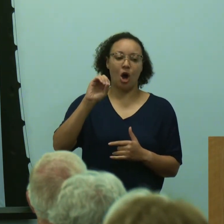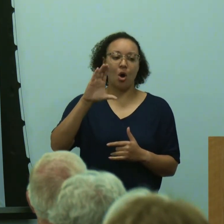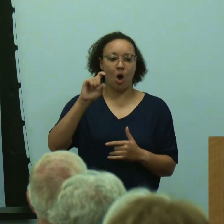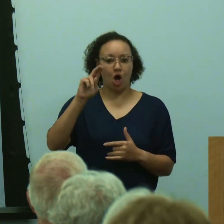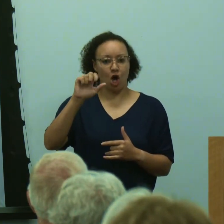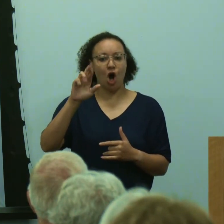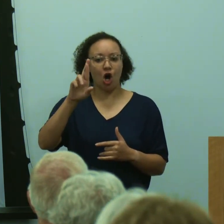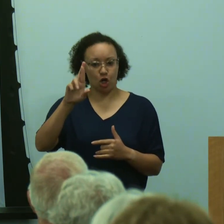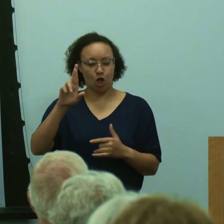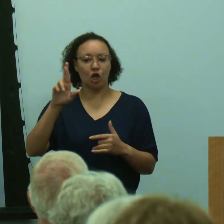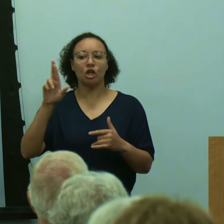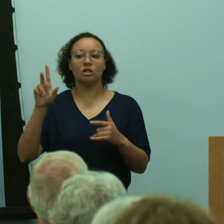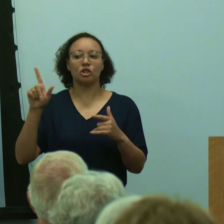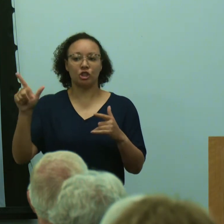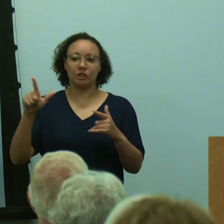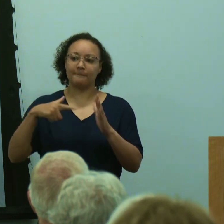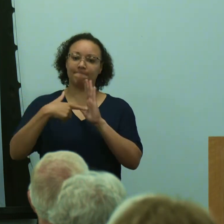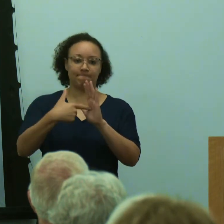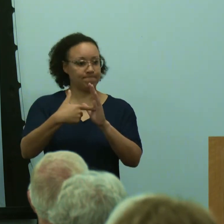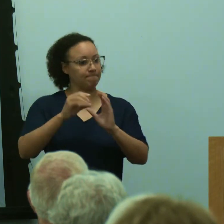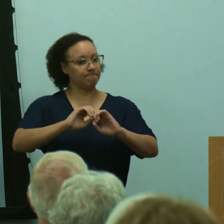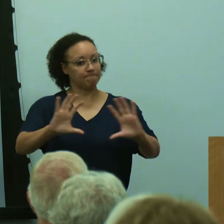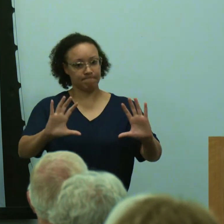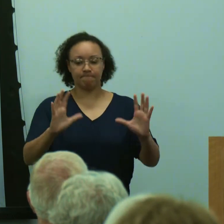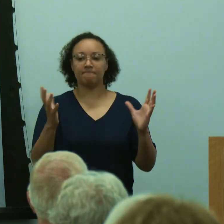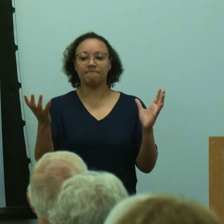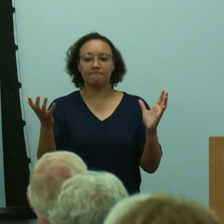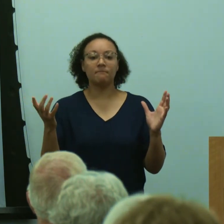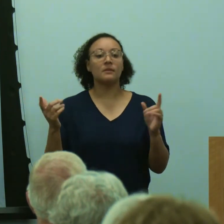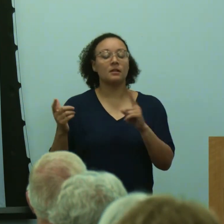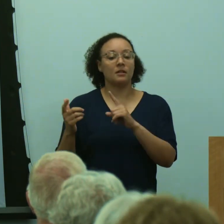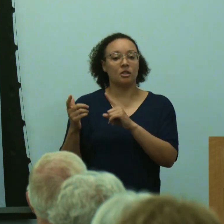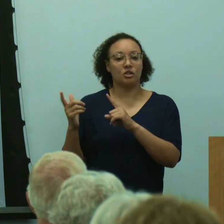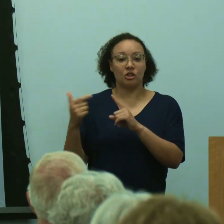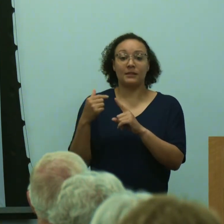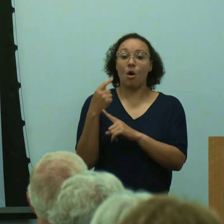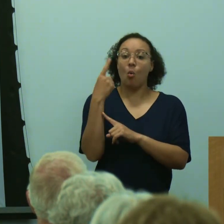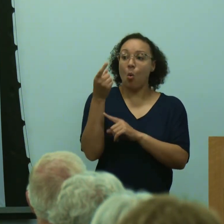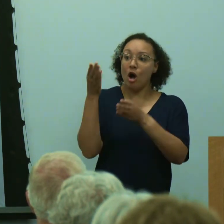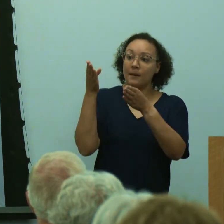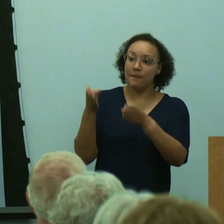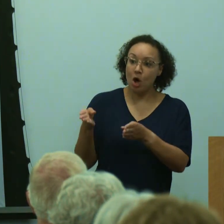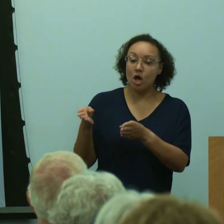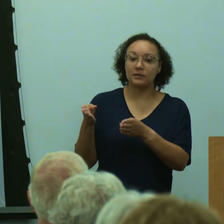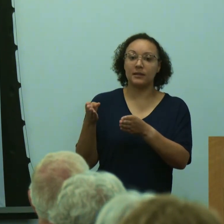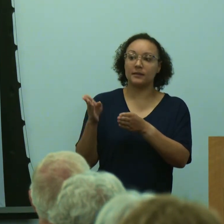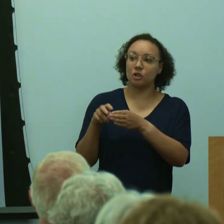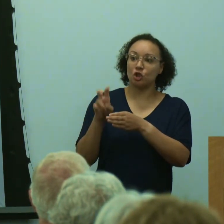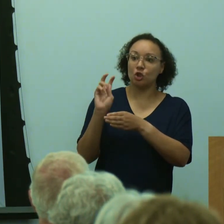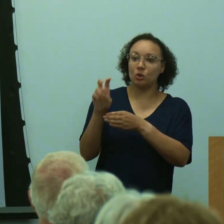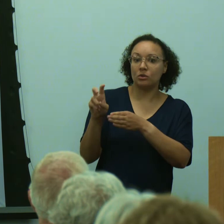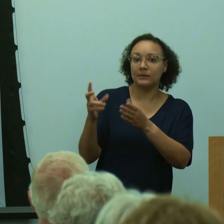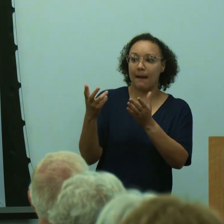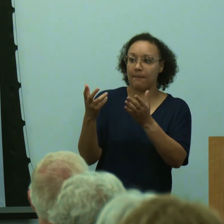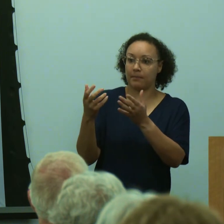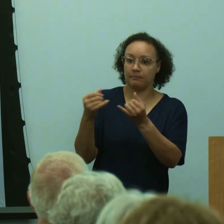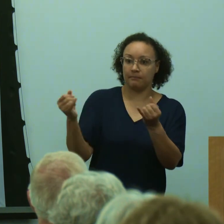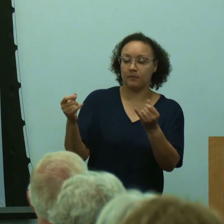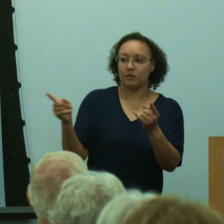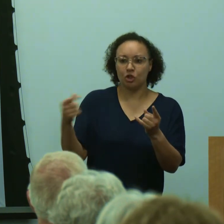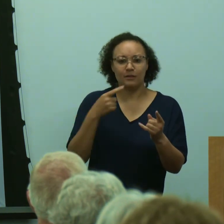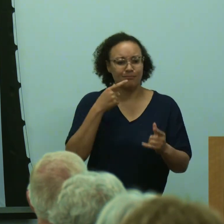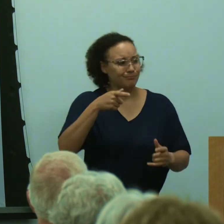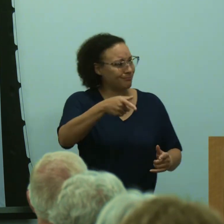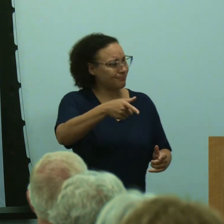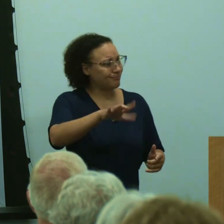to highlight that it can happen. It takes one person to step outside of those party lines to recognize that there is an injustice and we need to address